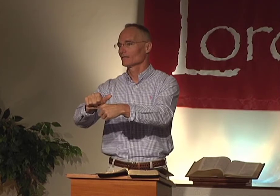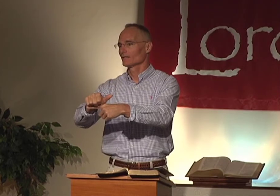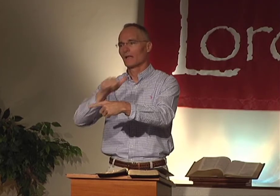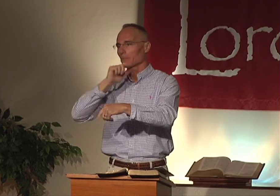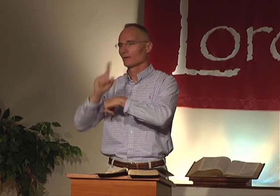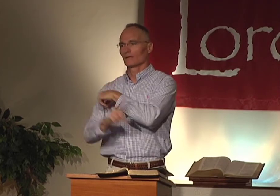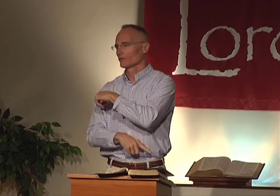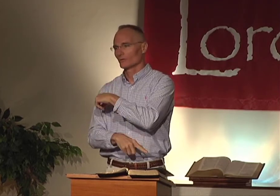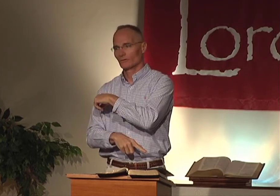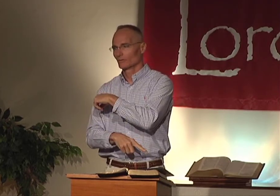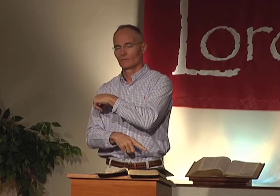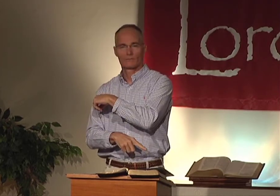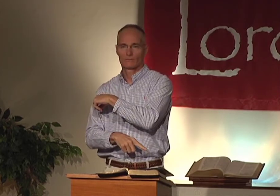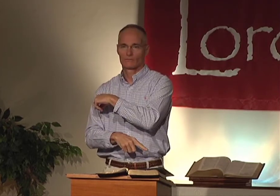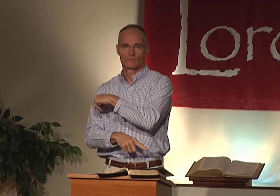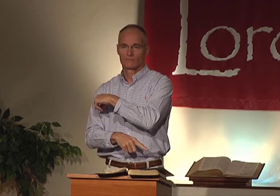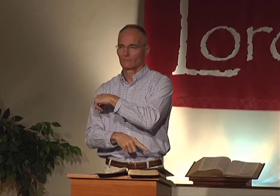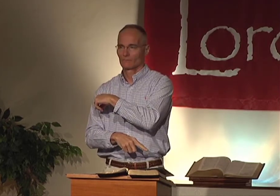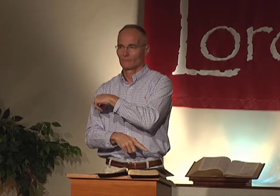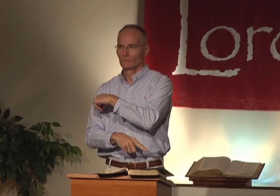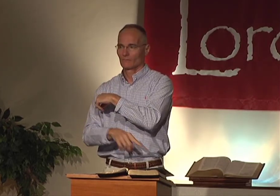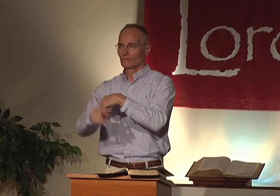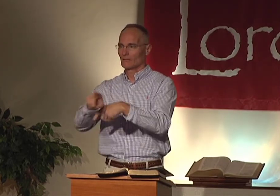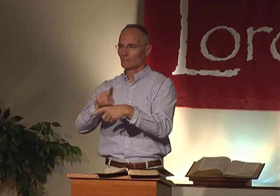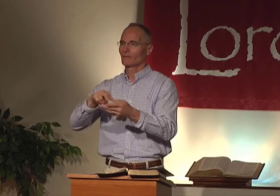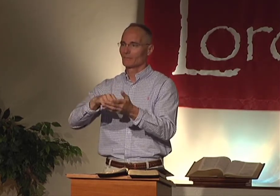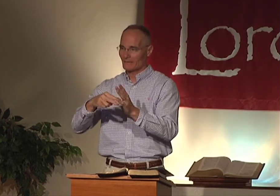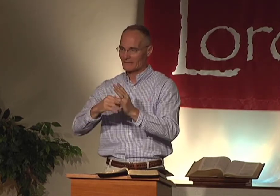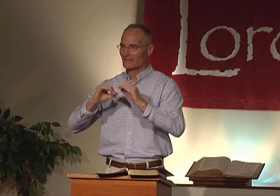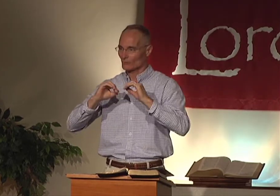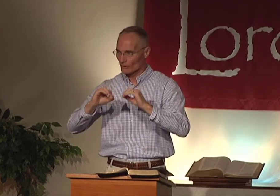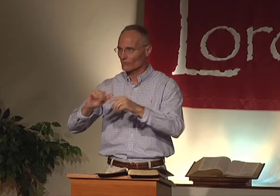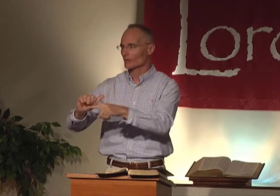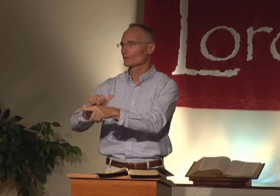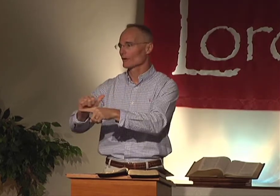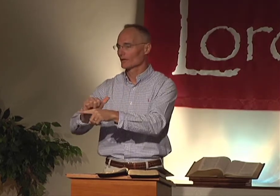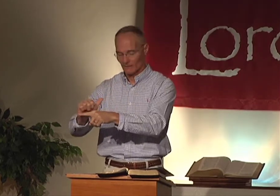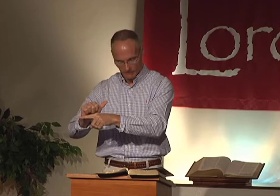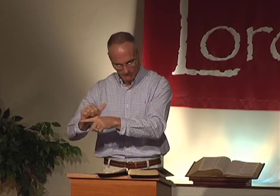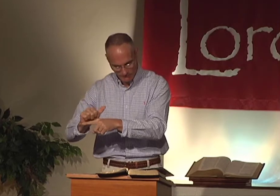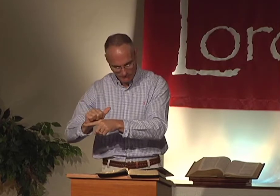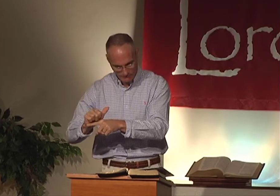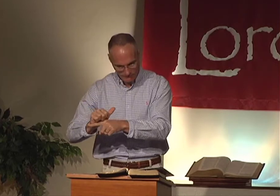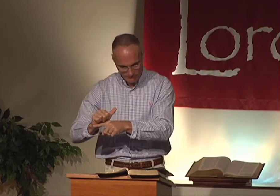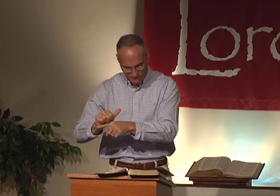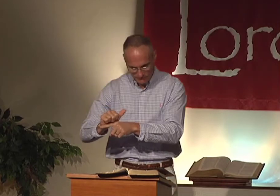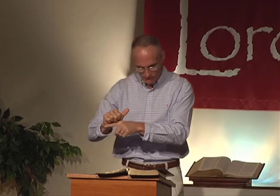training. It's not punishment. The discipline means to teach and to train in